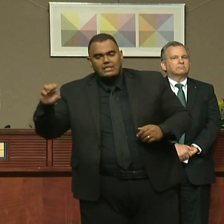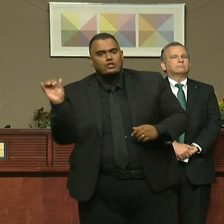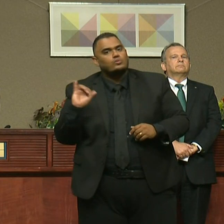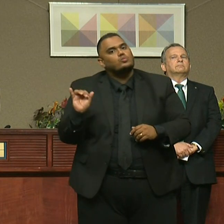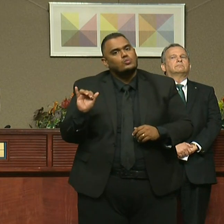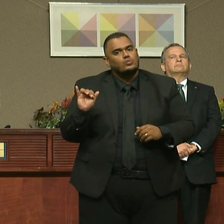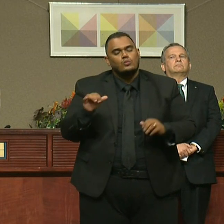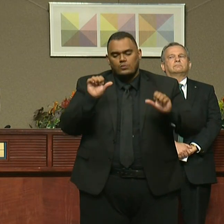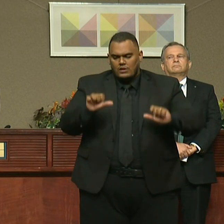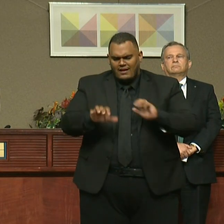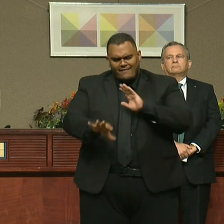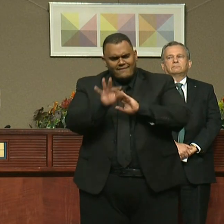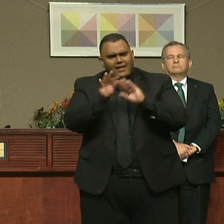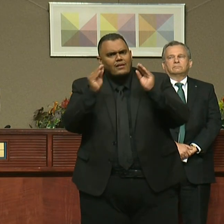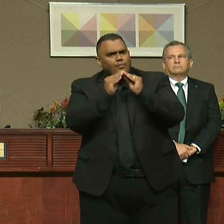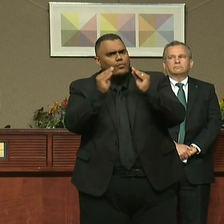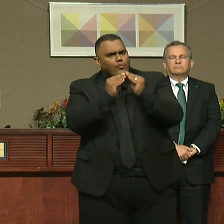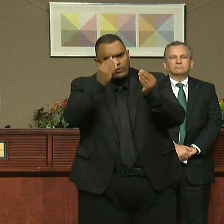at